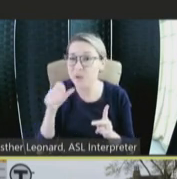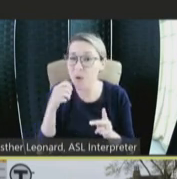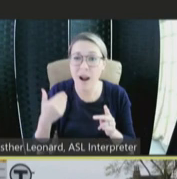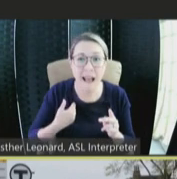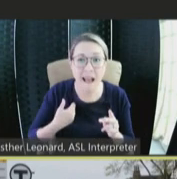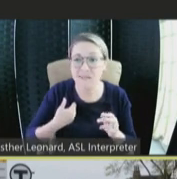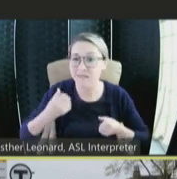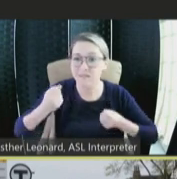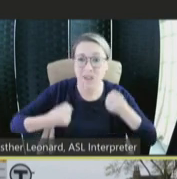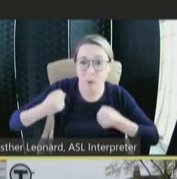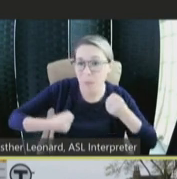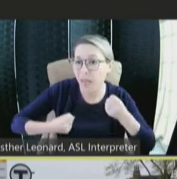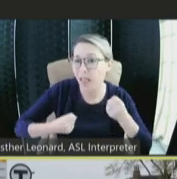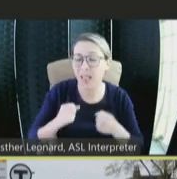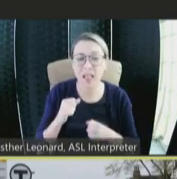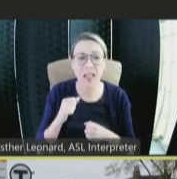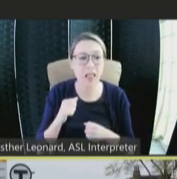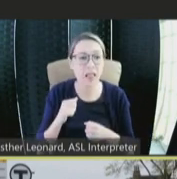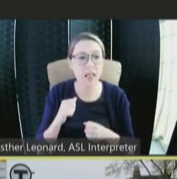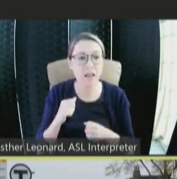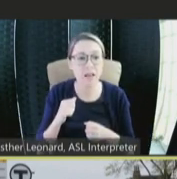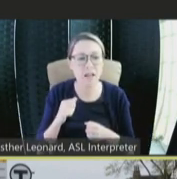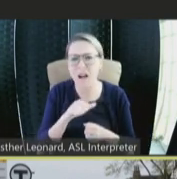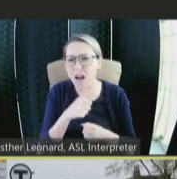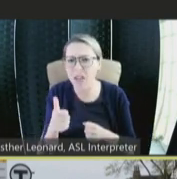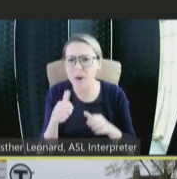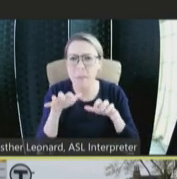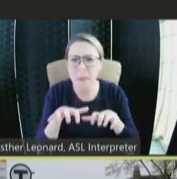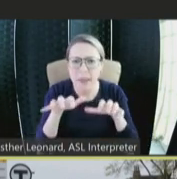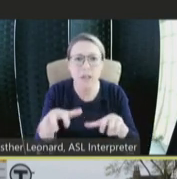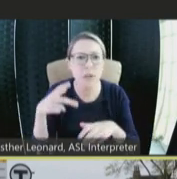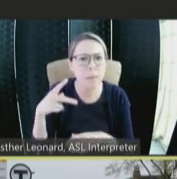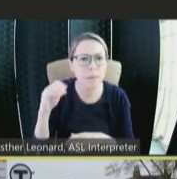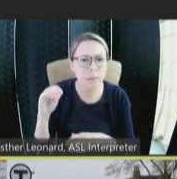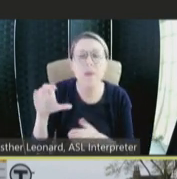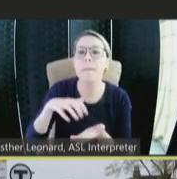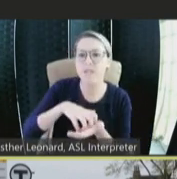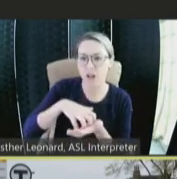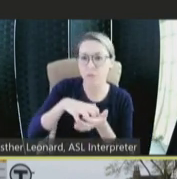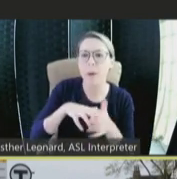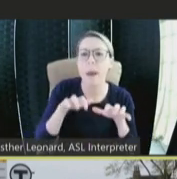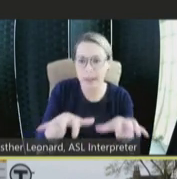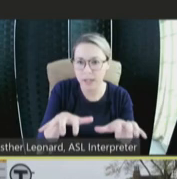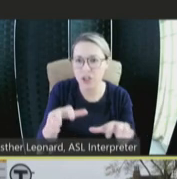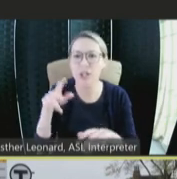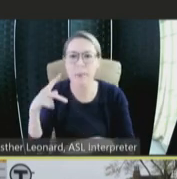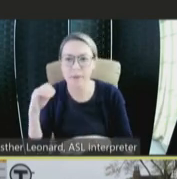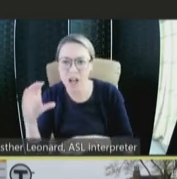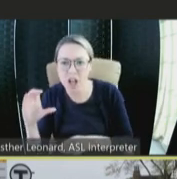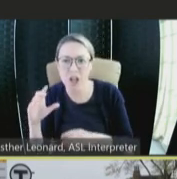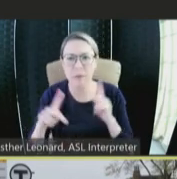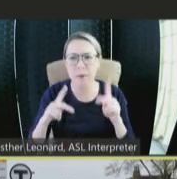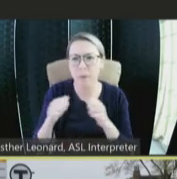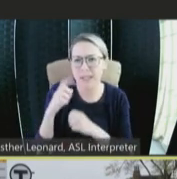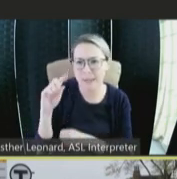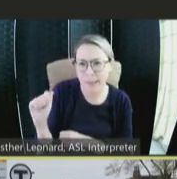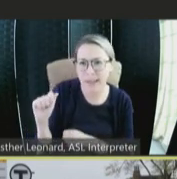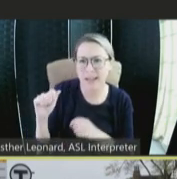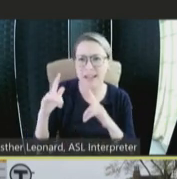automobiles, low-income populations, communities of color, seniors, people with disabilities, et